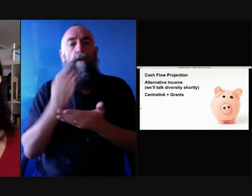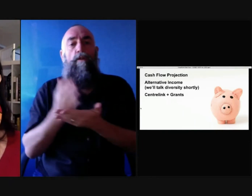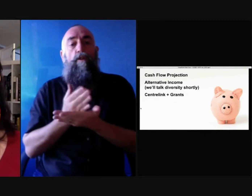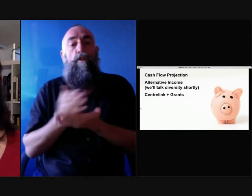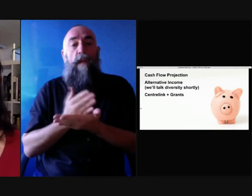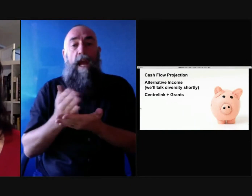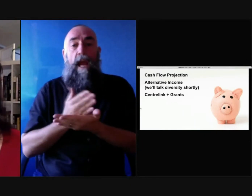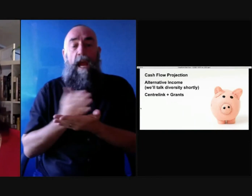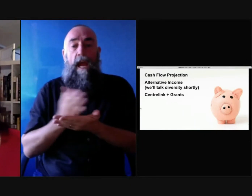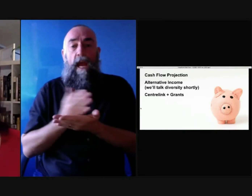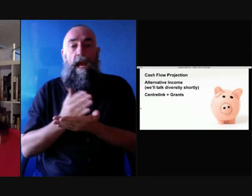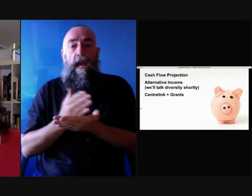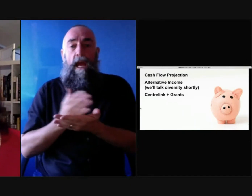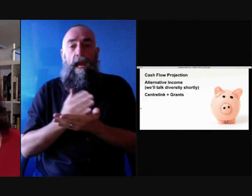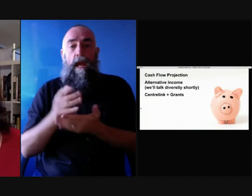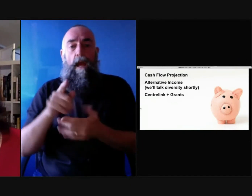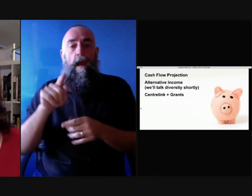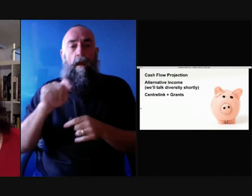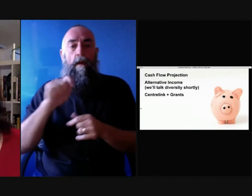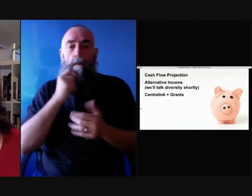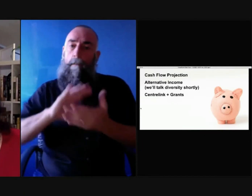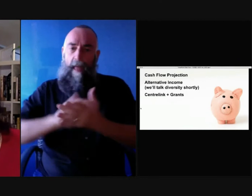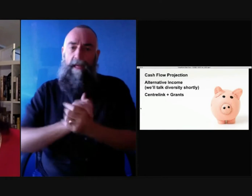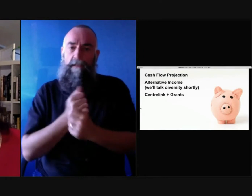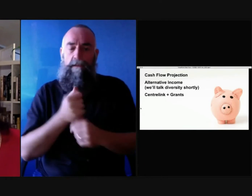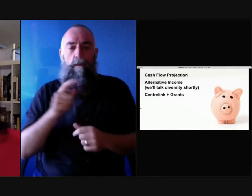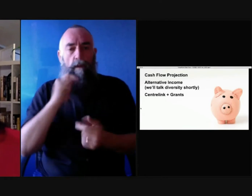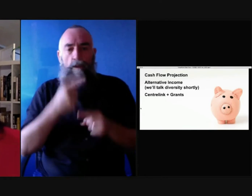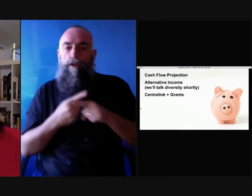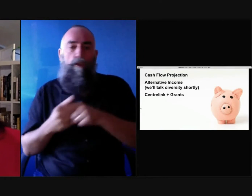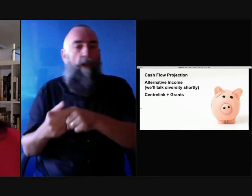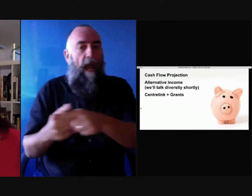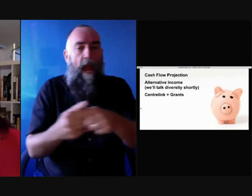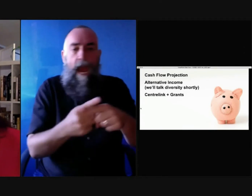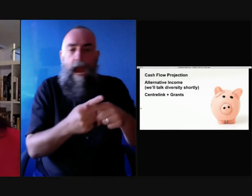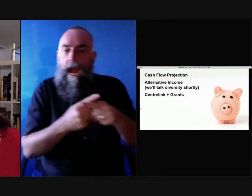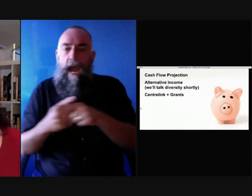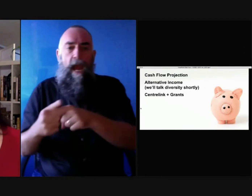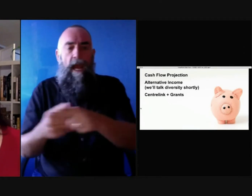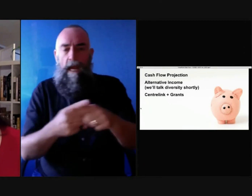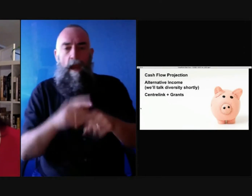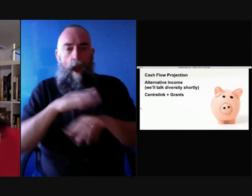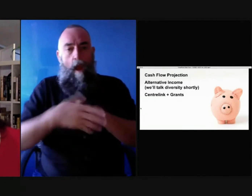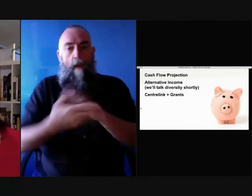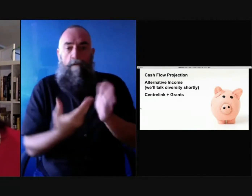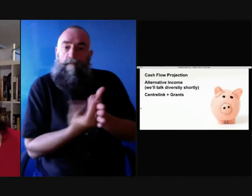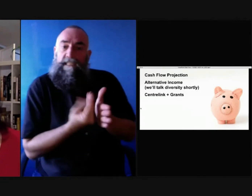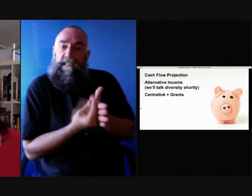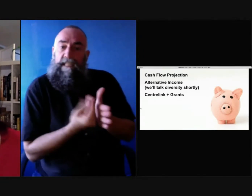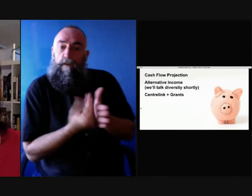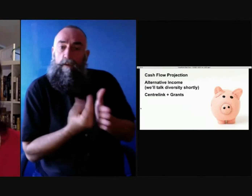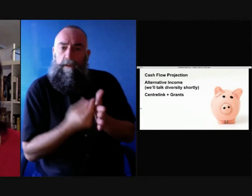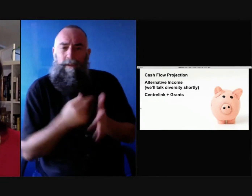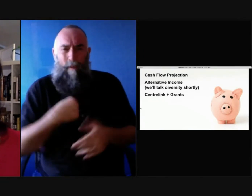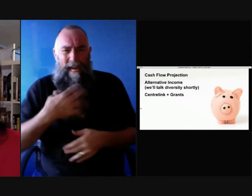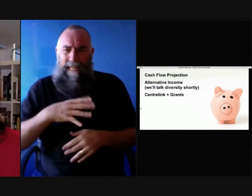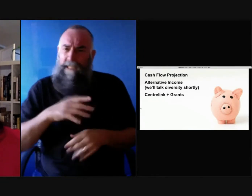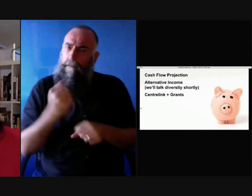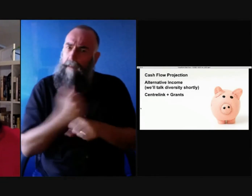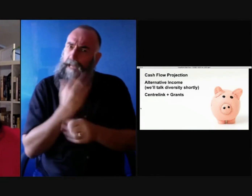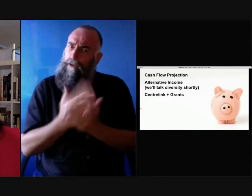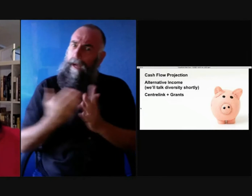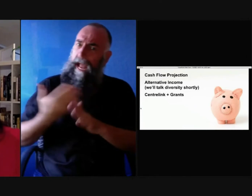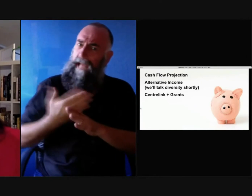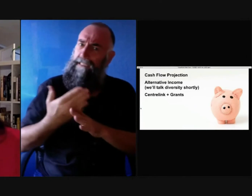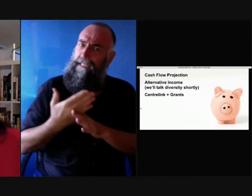the sector. That's my pleasure, Riona. We are going to try and make all of these resources as accessible as possible. If you are joining us with